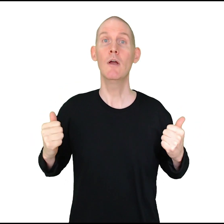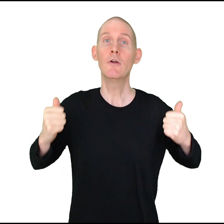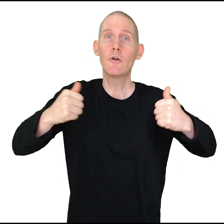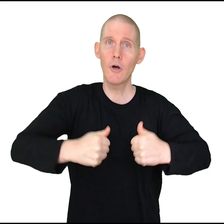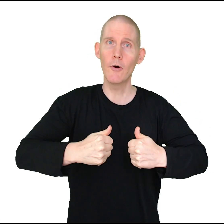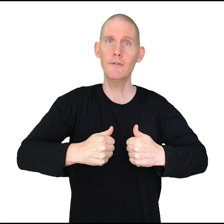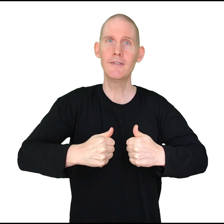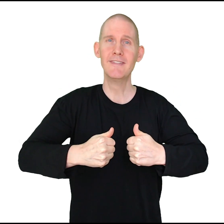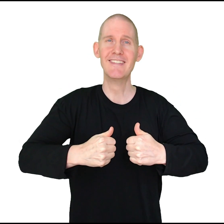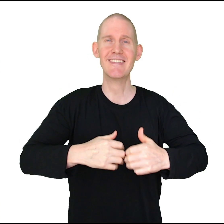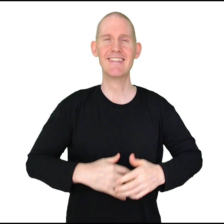coat,